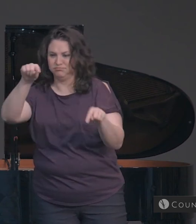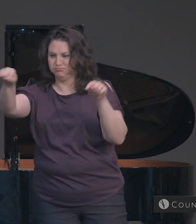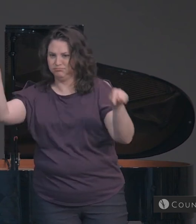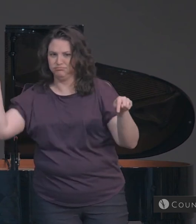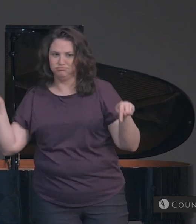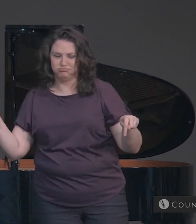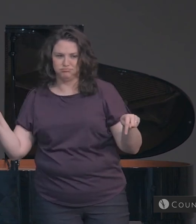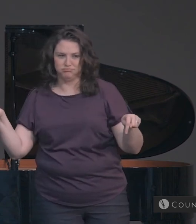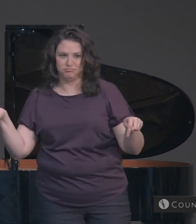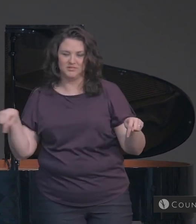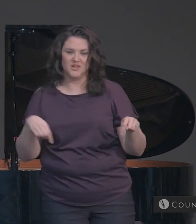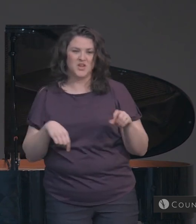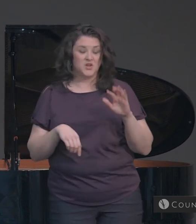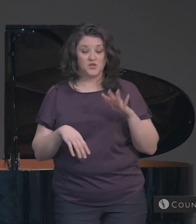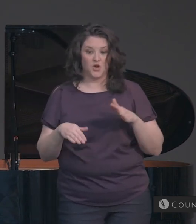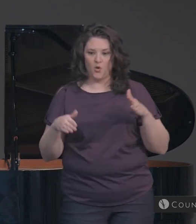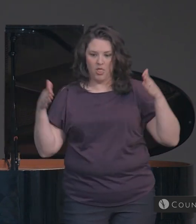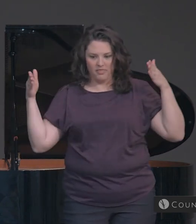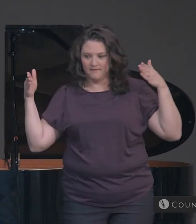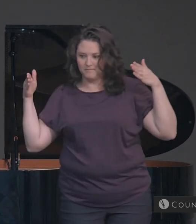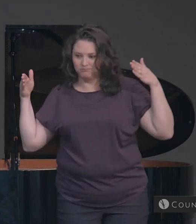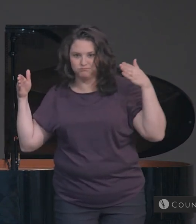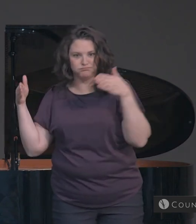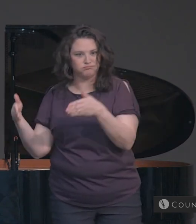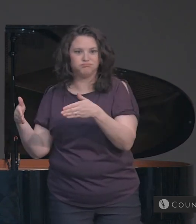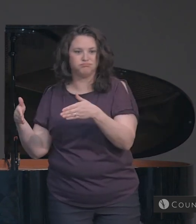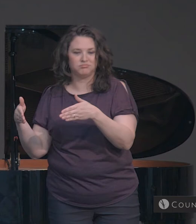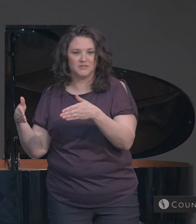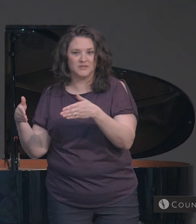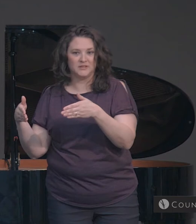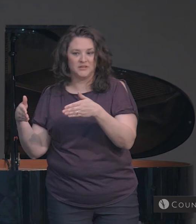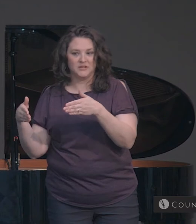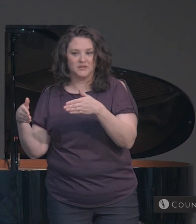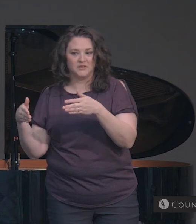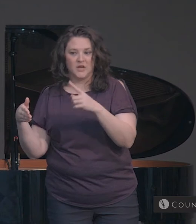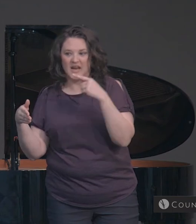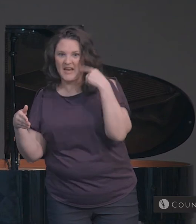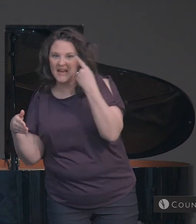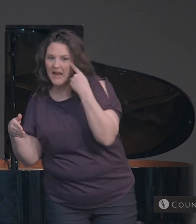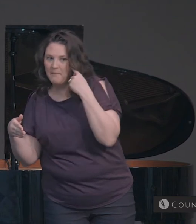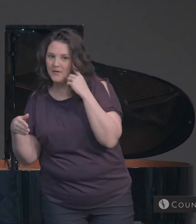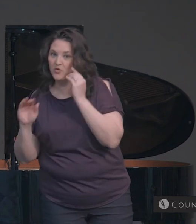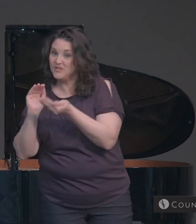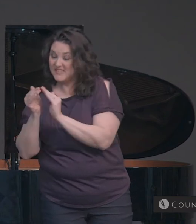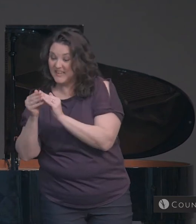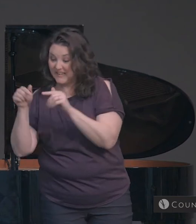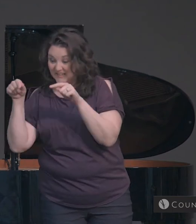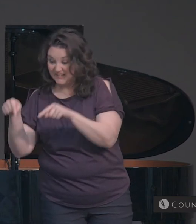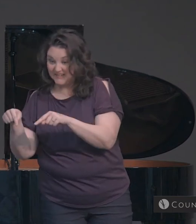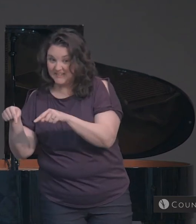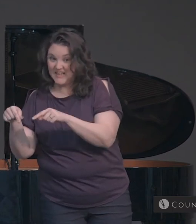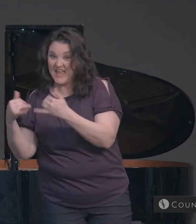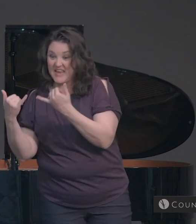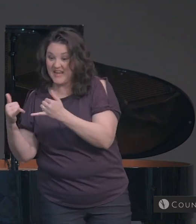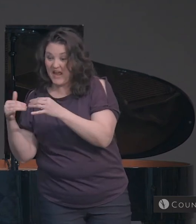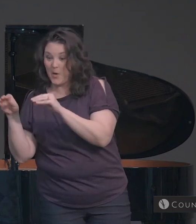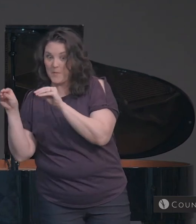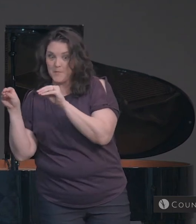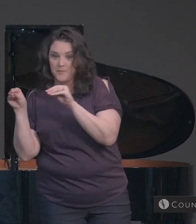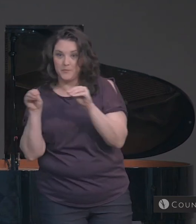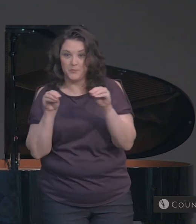so while the spotlight was been placed on the capital cities, now it's going to move away